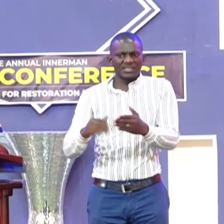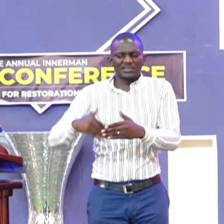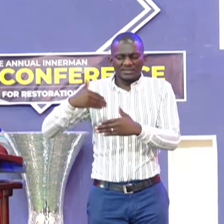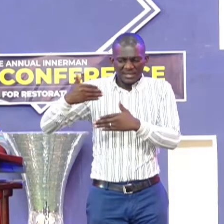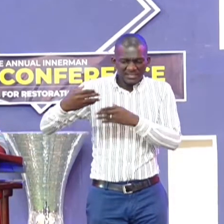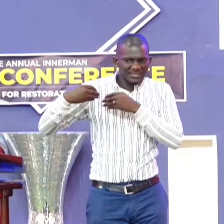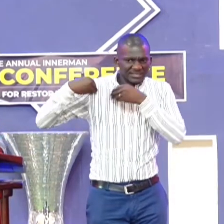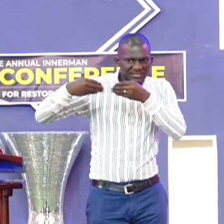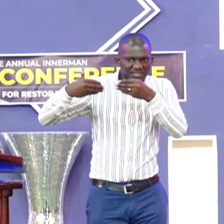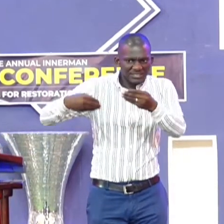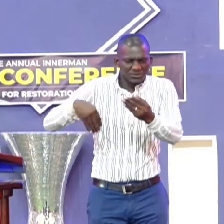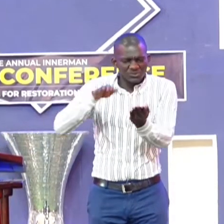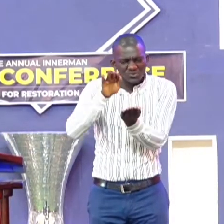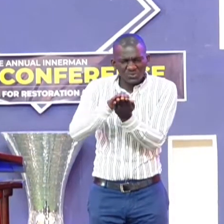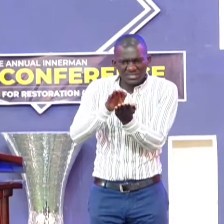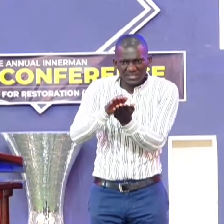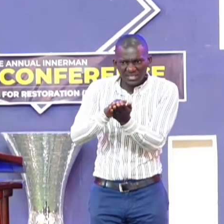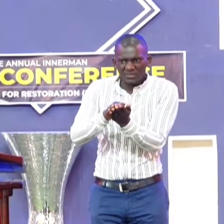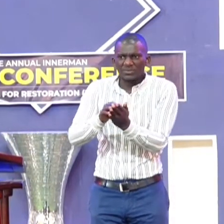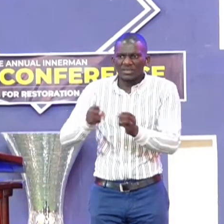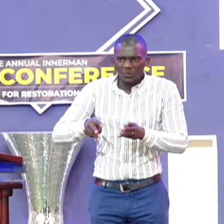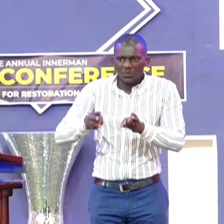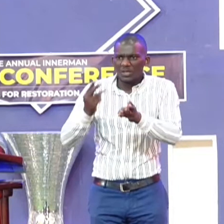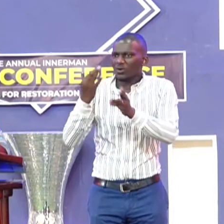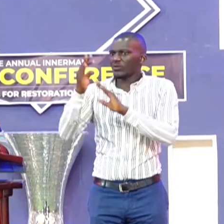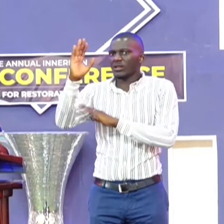after him to keep the